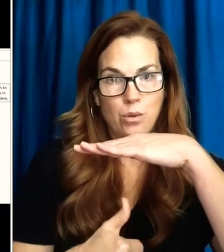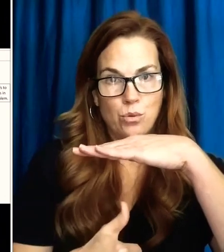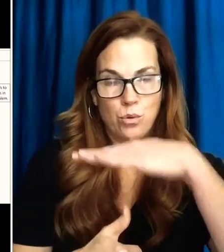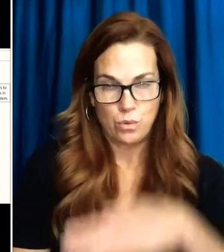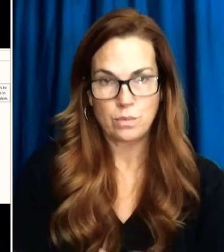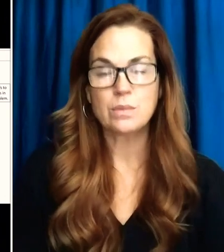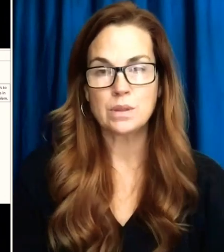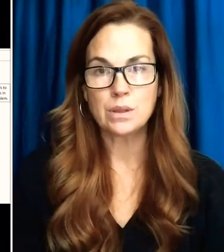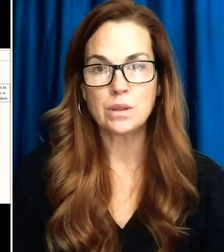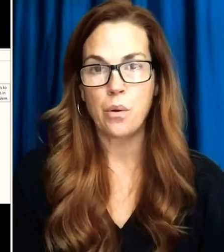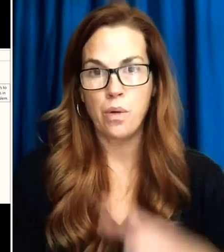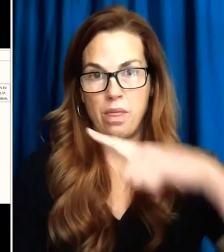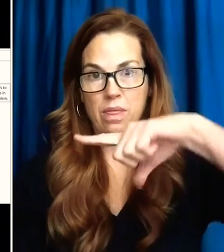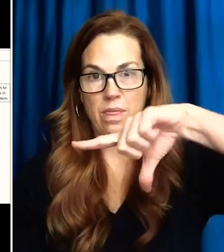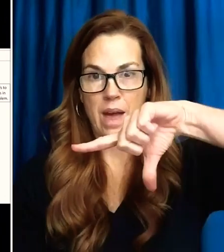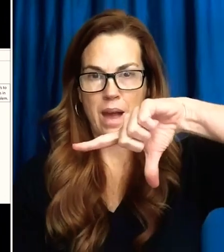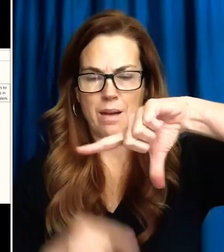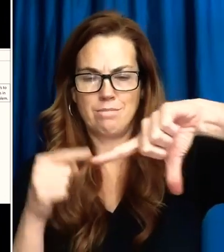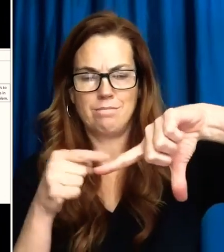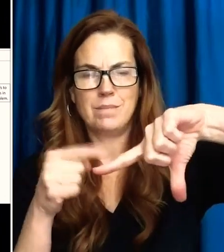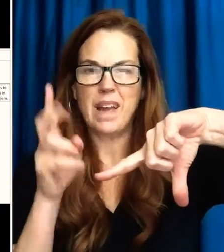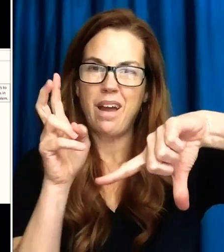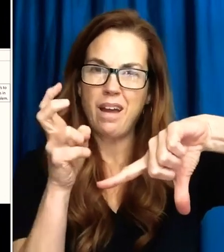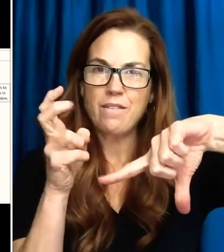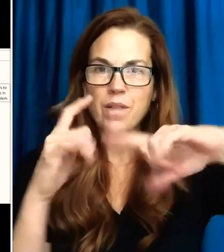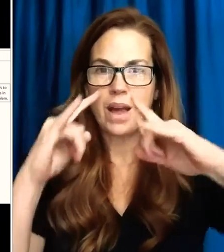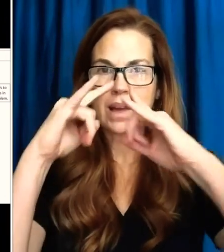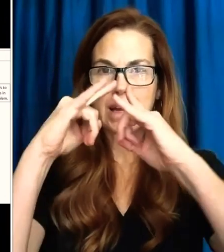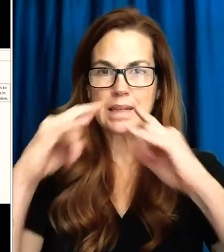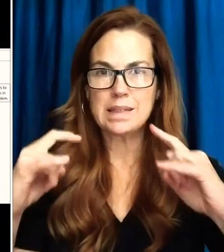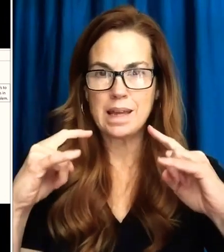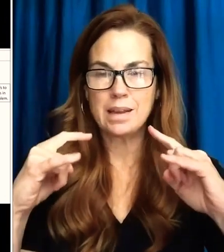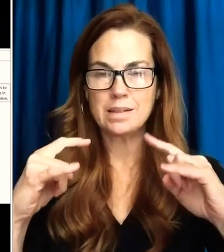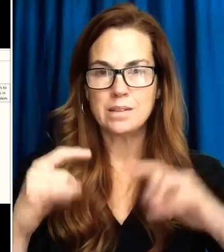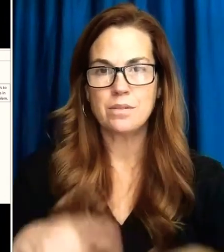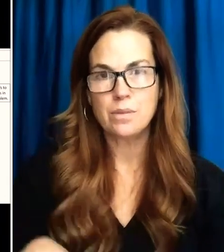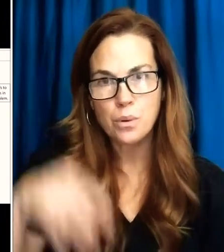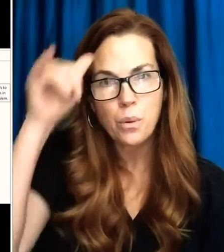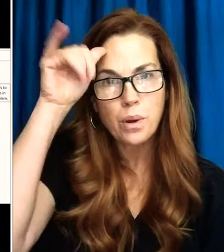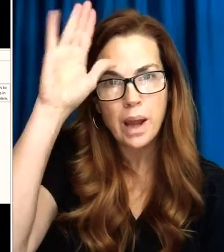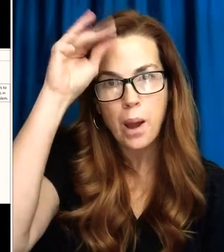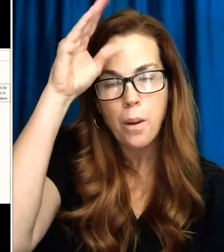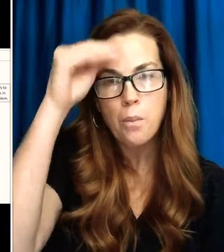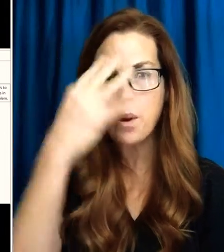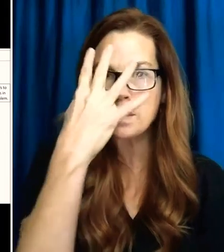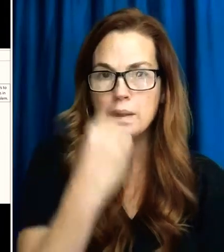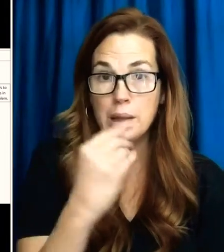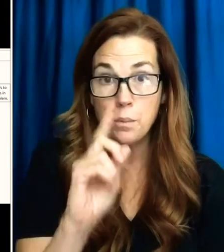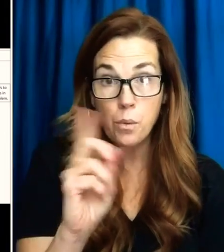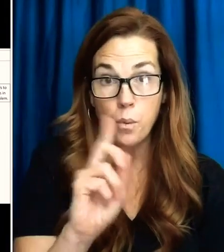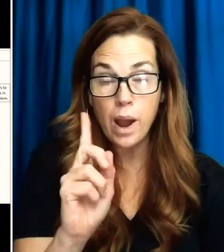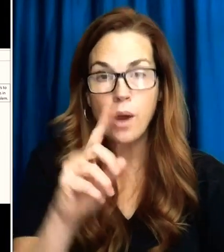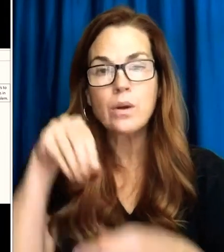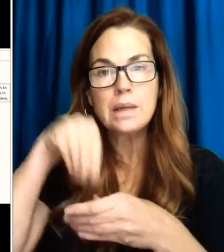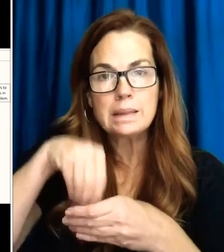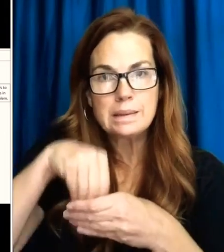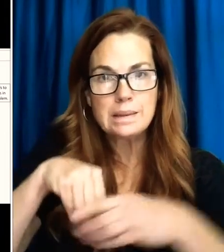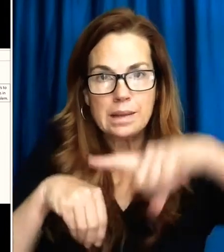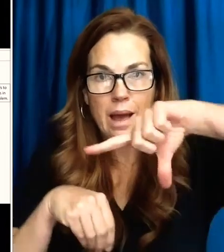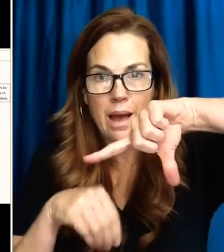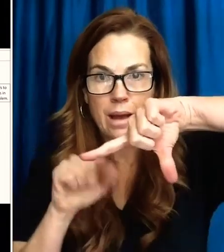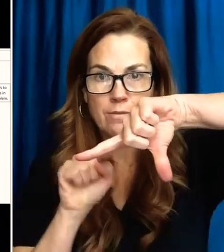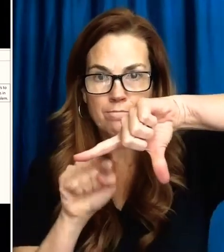the tent, so I'm going to go ahead and write a 3 inside the tent, and the horse always sleeps outside the tent, so I'm going to put the 5 on the